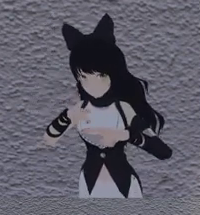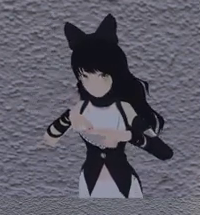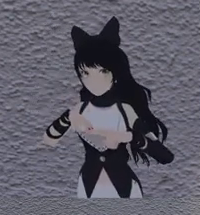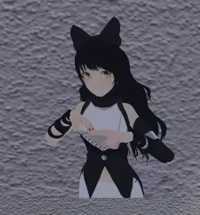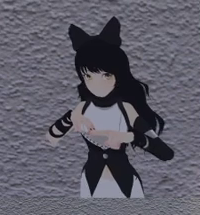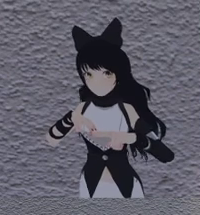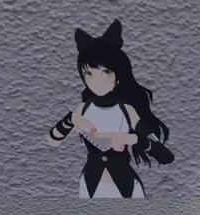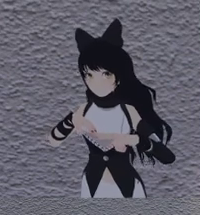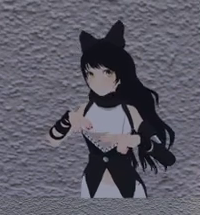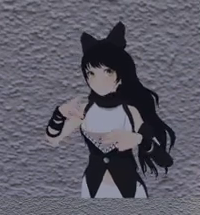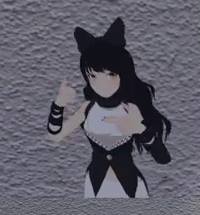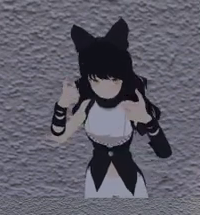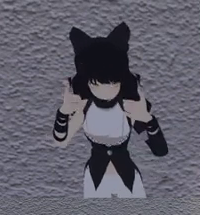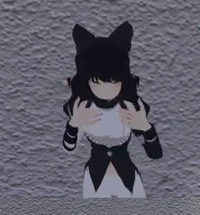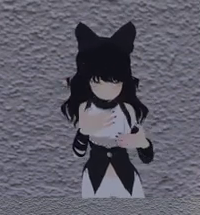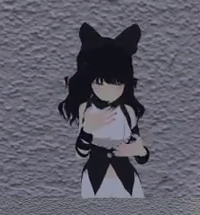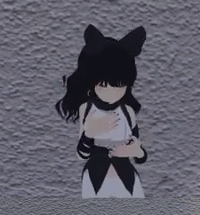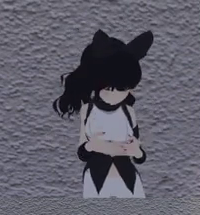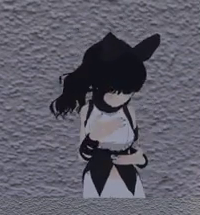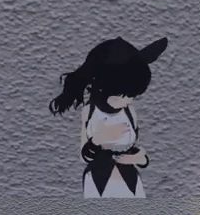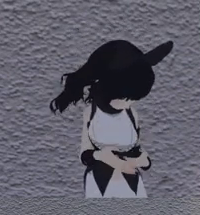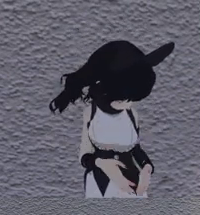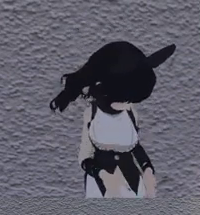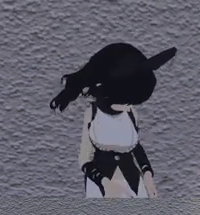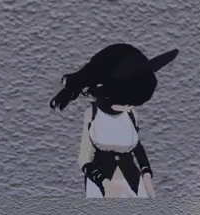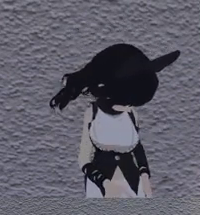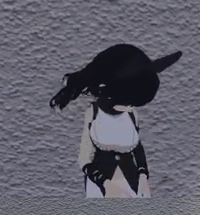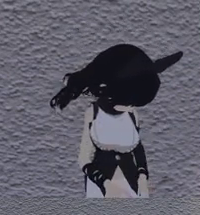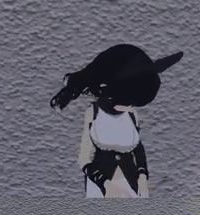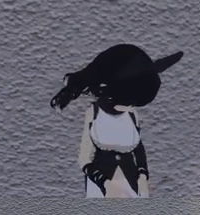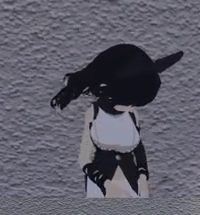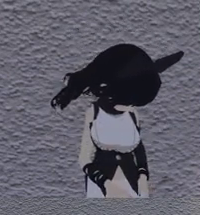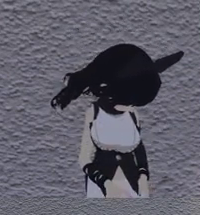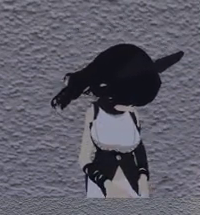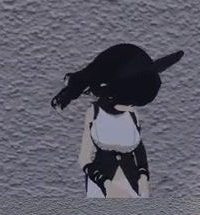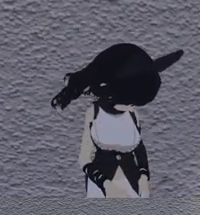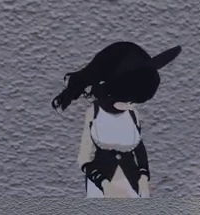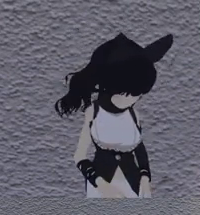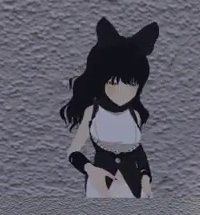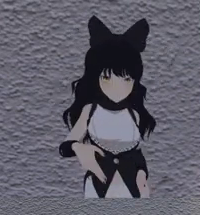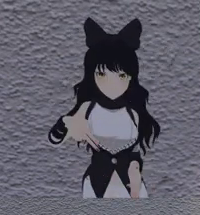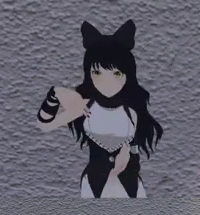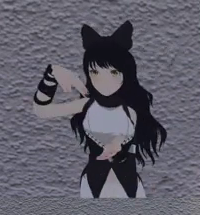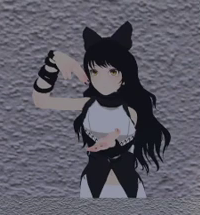Sit. One time. Good.